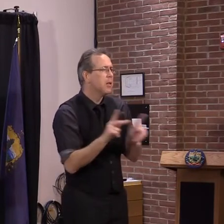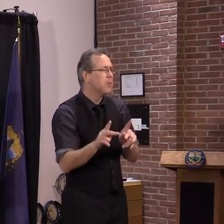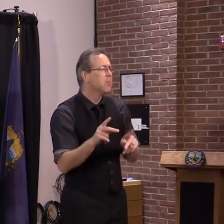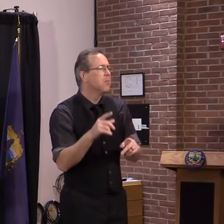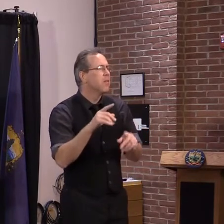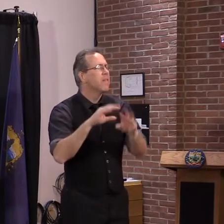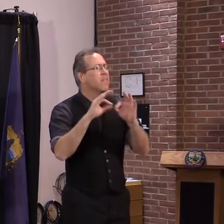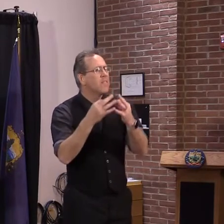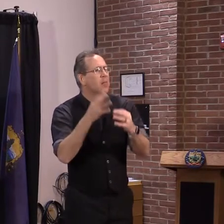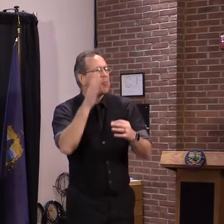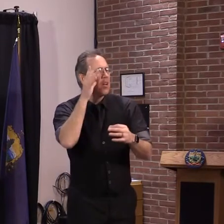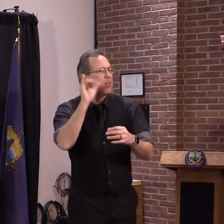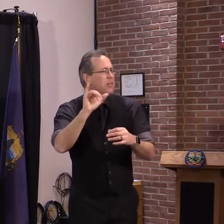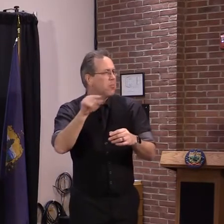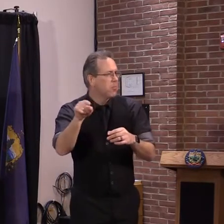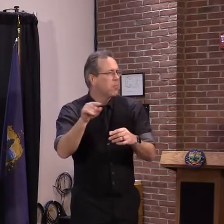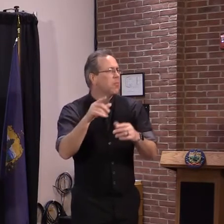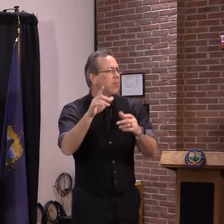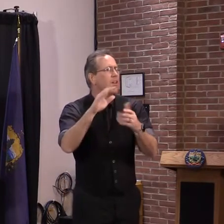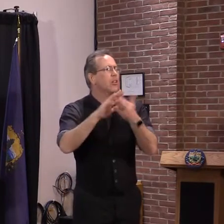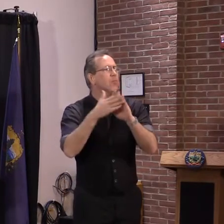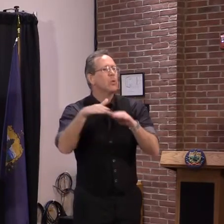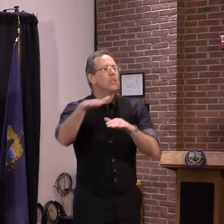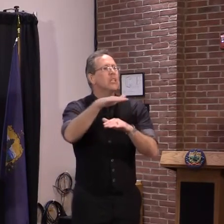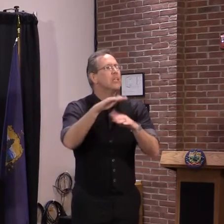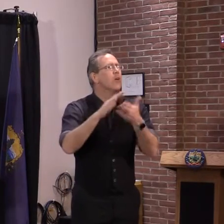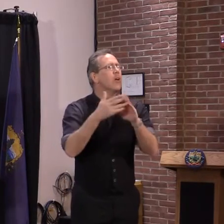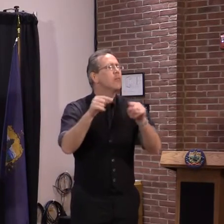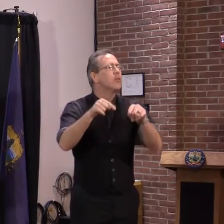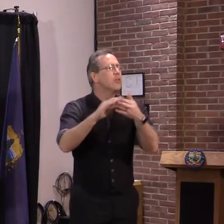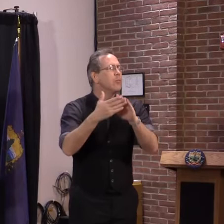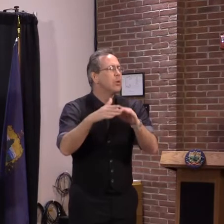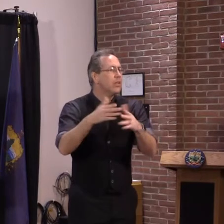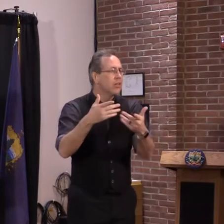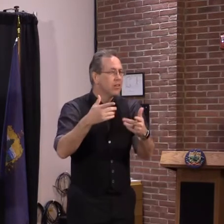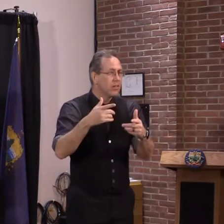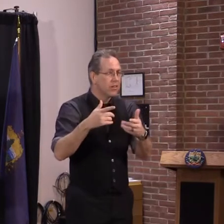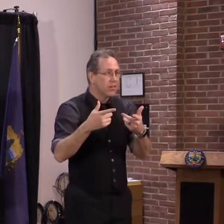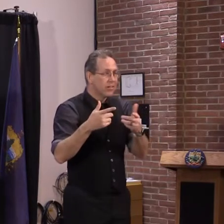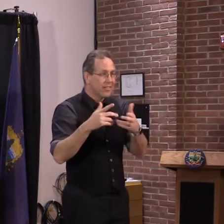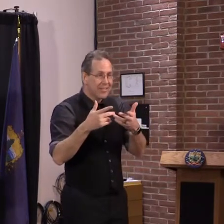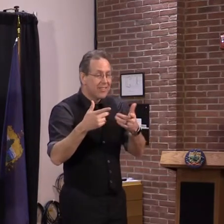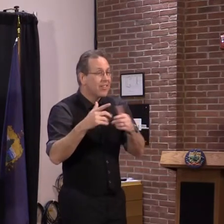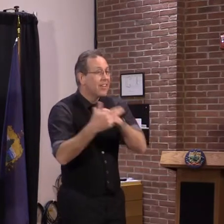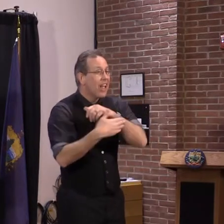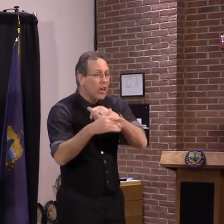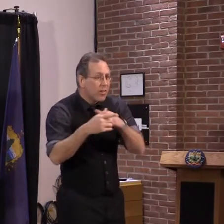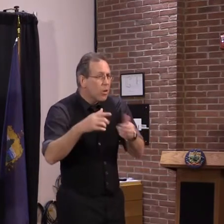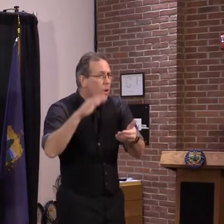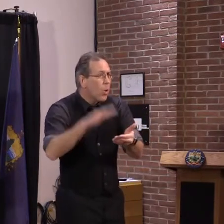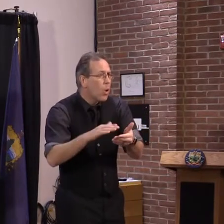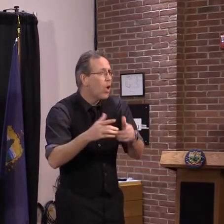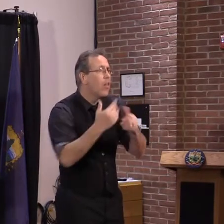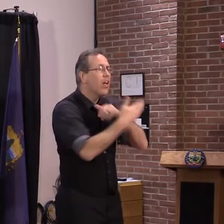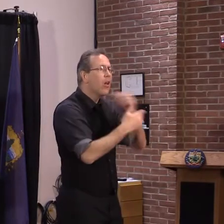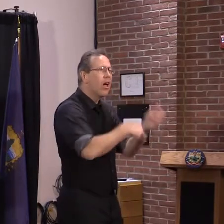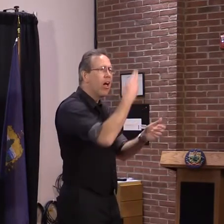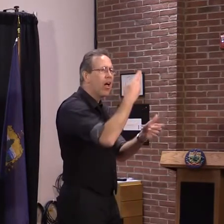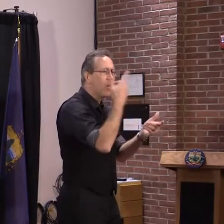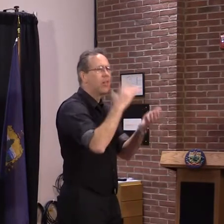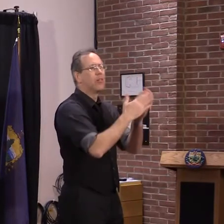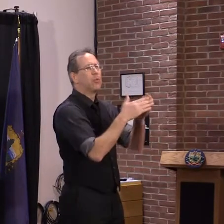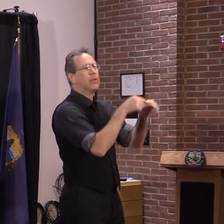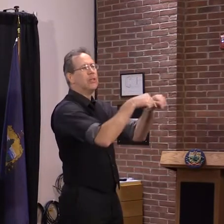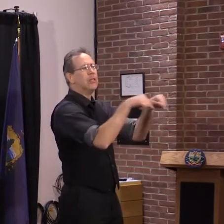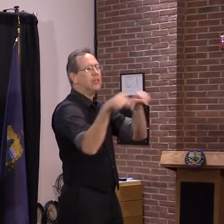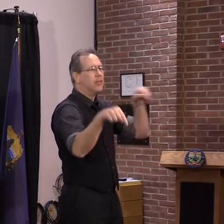So high-performing counties versus lower-performing counties sort of are the same for that set of data. But the other thing